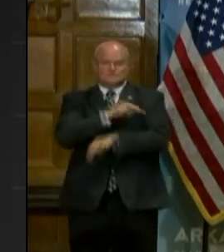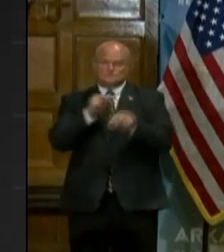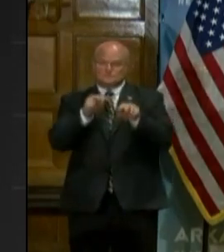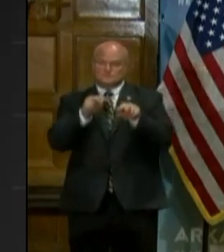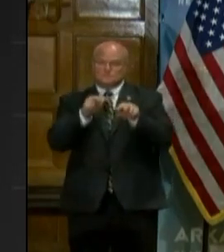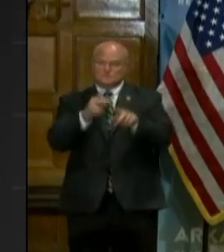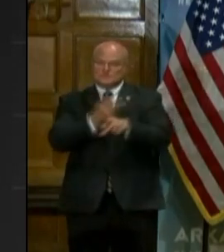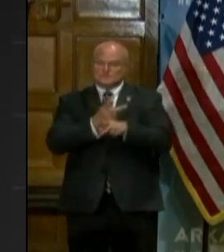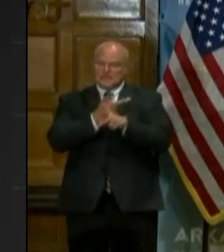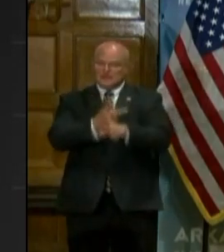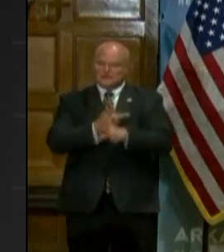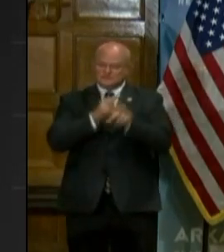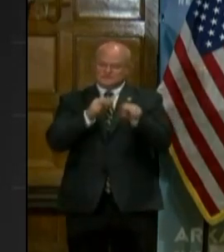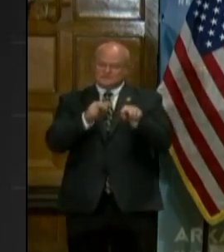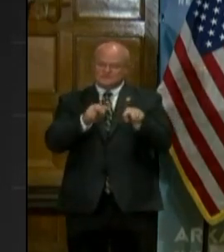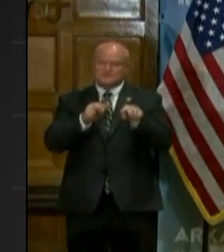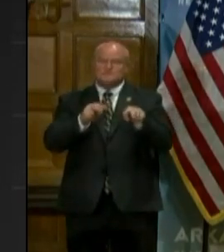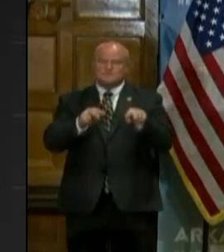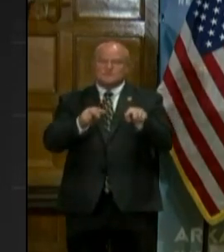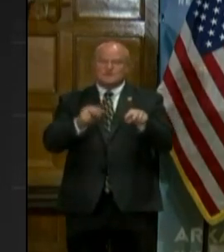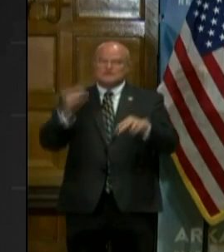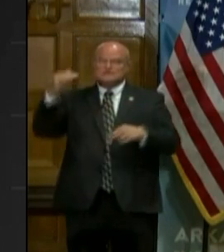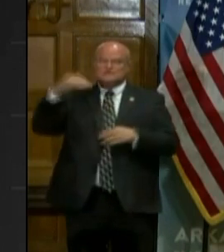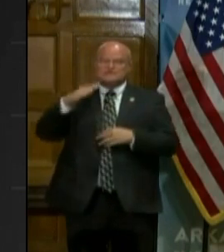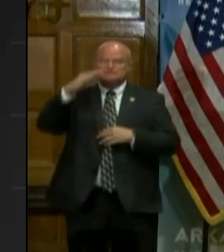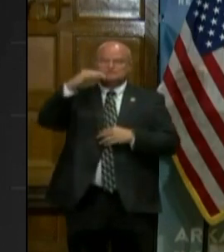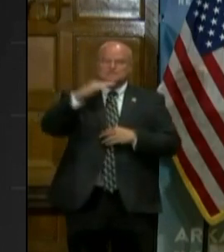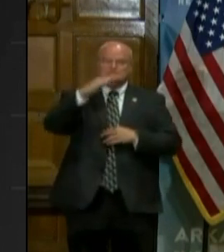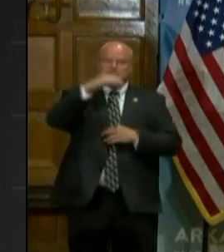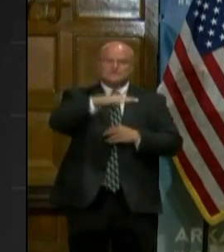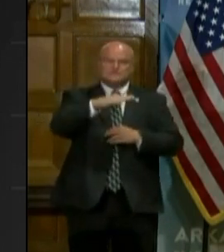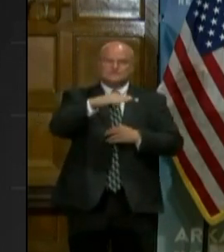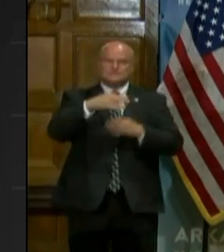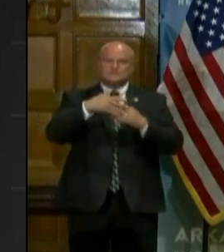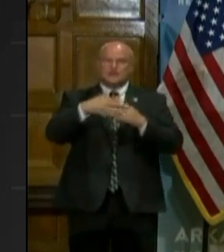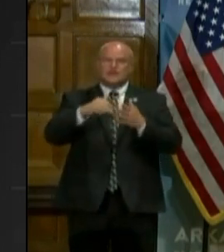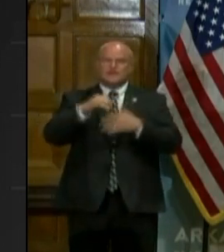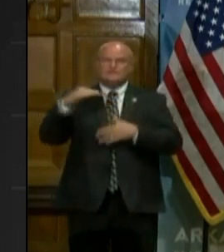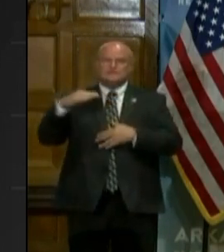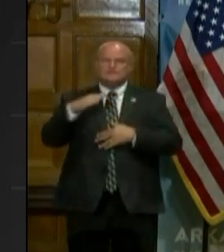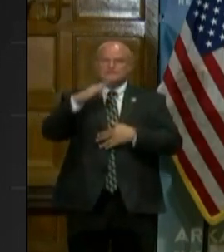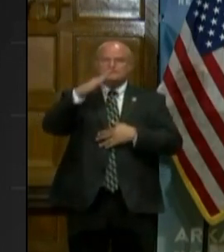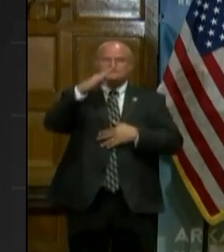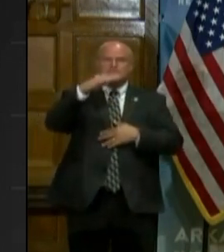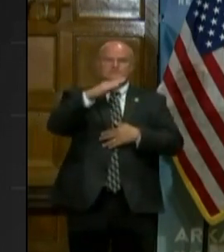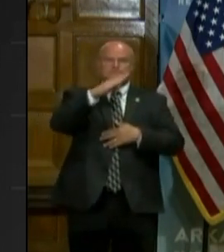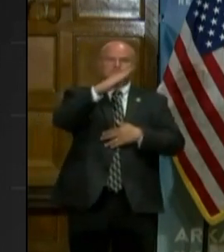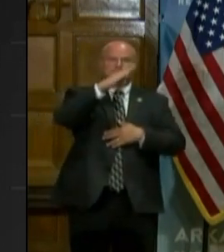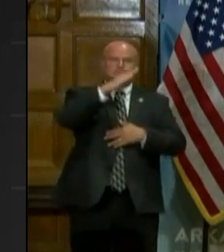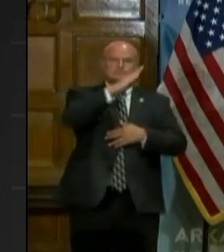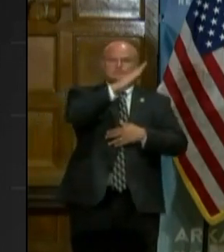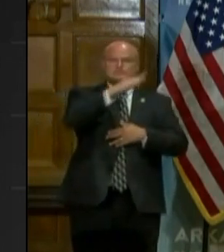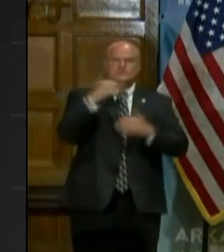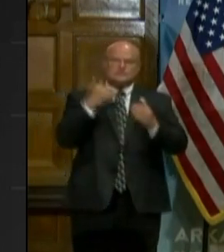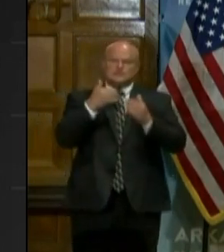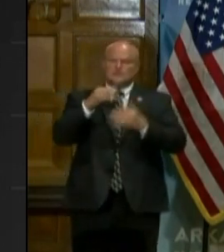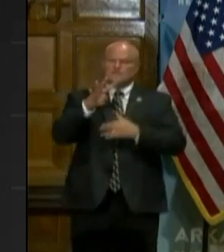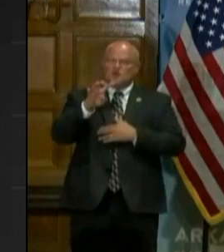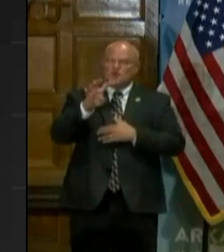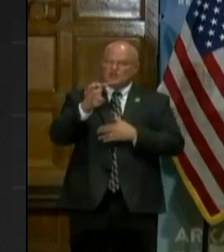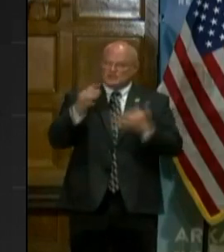very carefully, we have a couple dips there. Beyond that, it's been an upward trend. We're close to